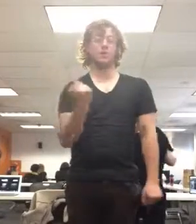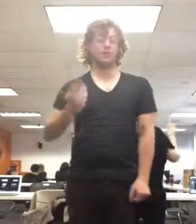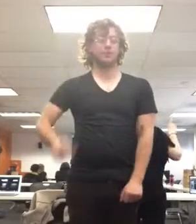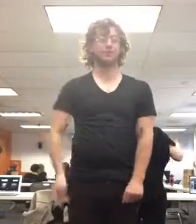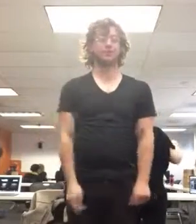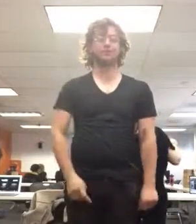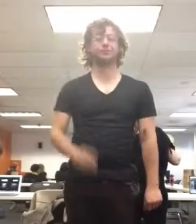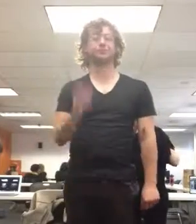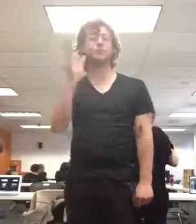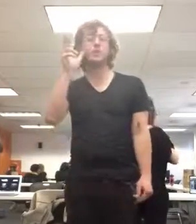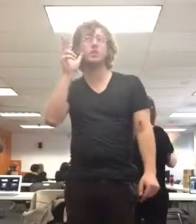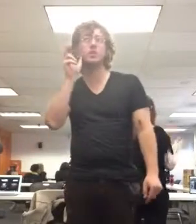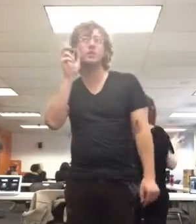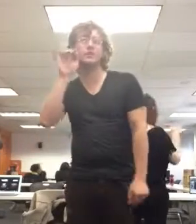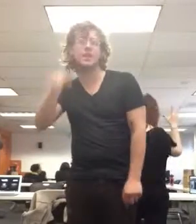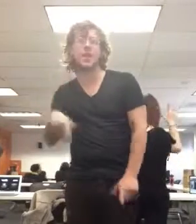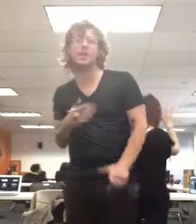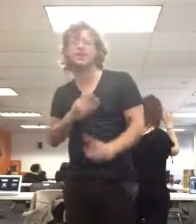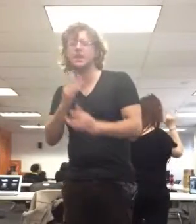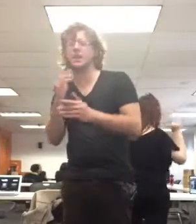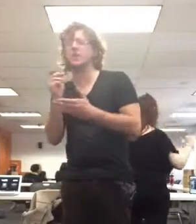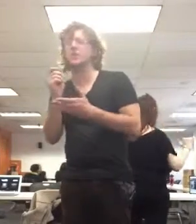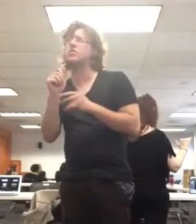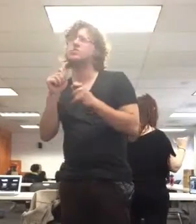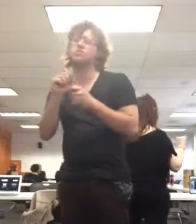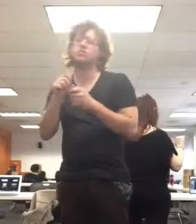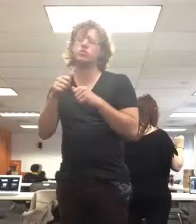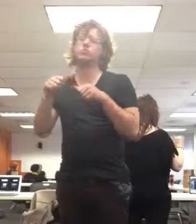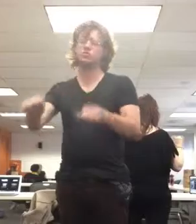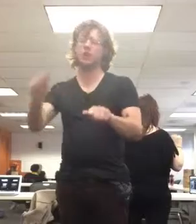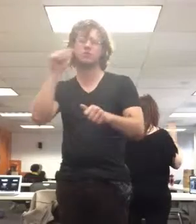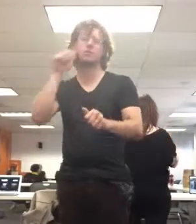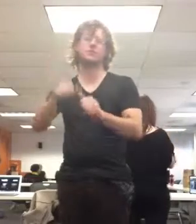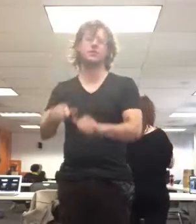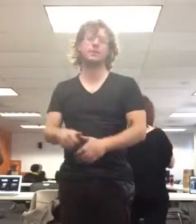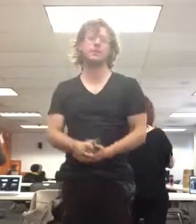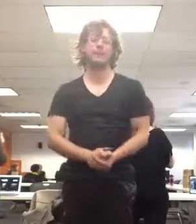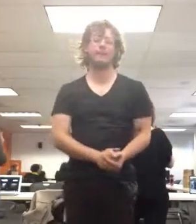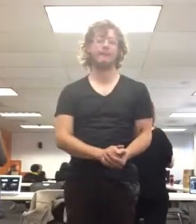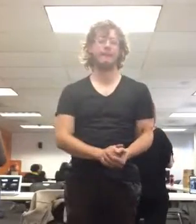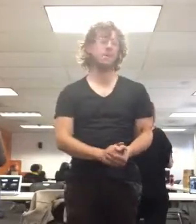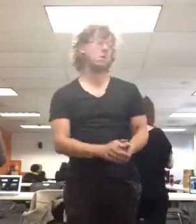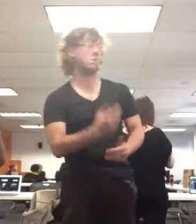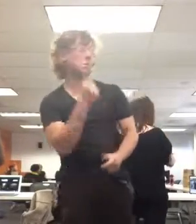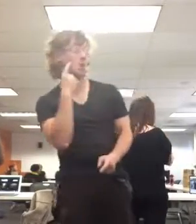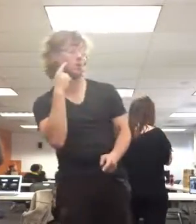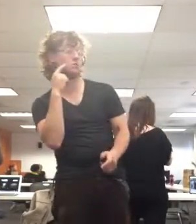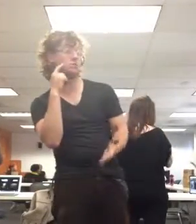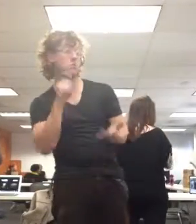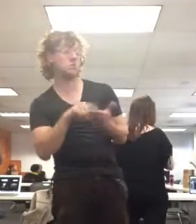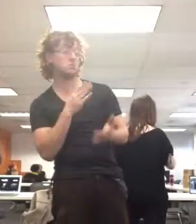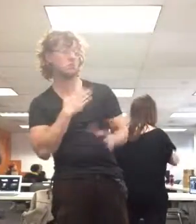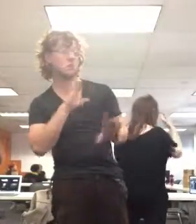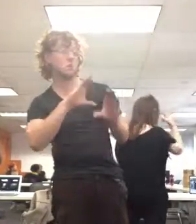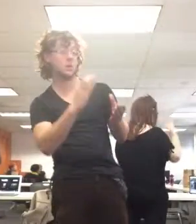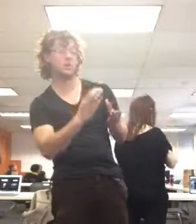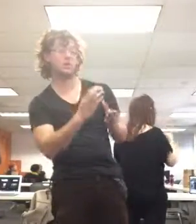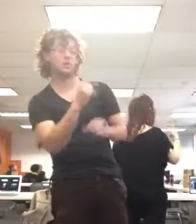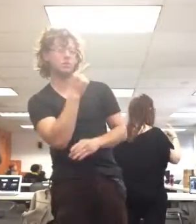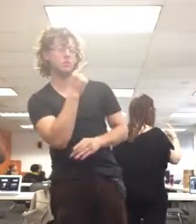of things and then mark ourselves when we forget. I noticed in one of my classes that when the interpreter, it only